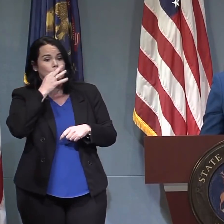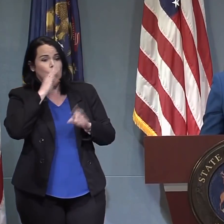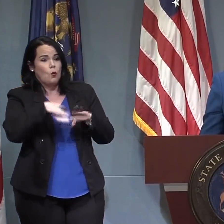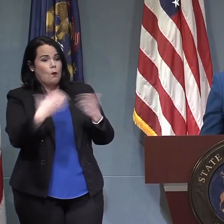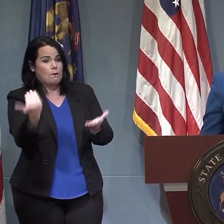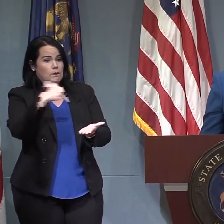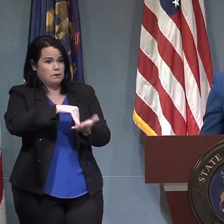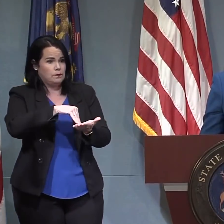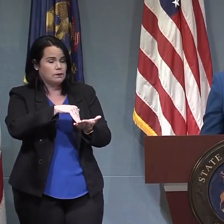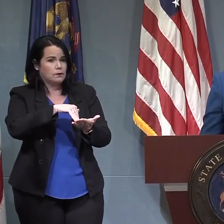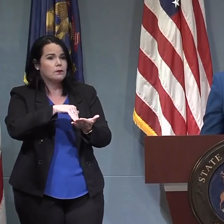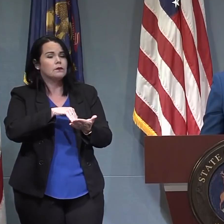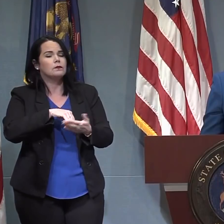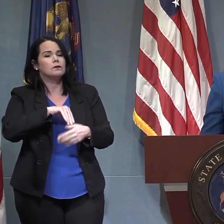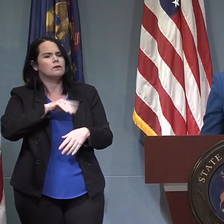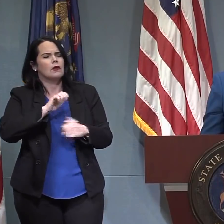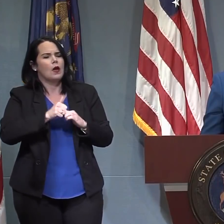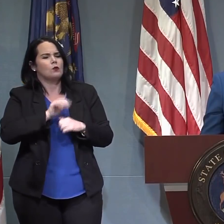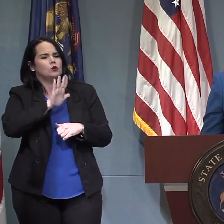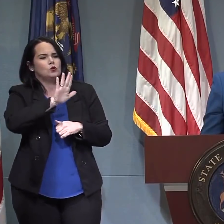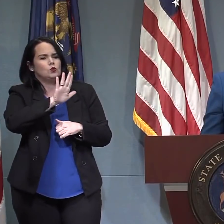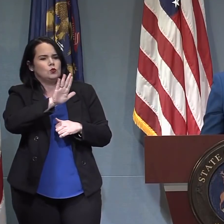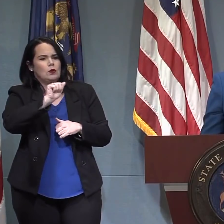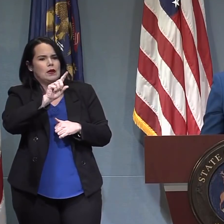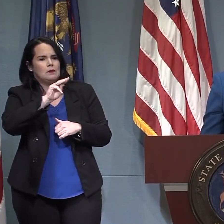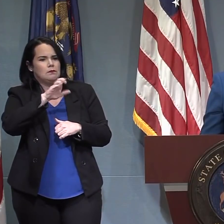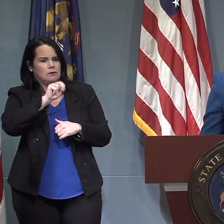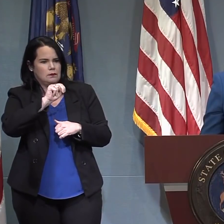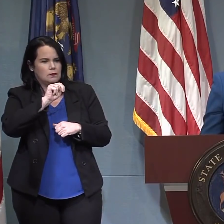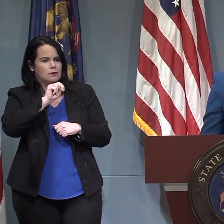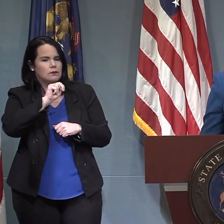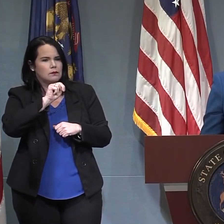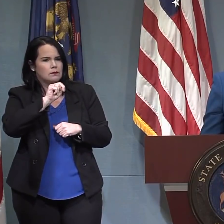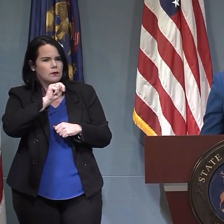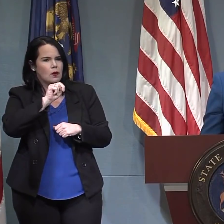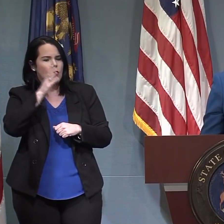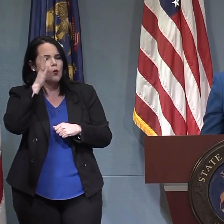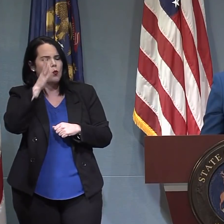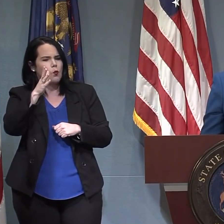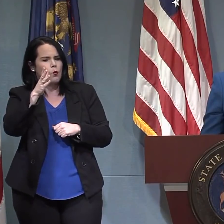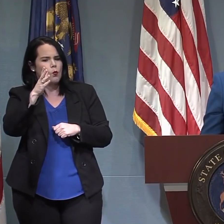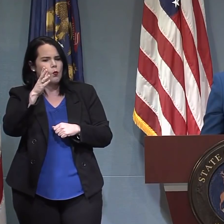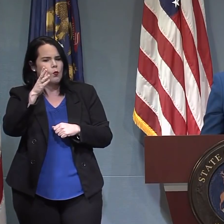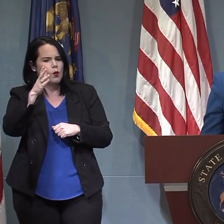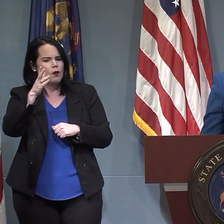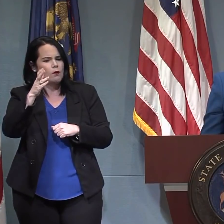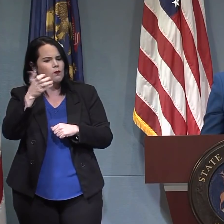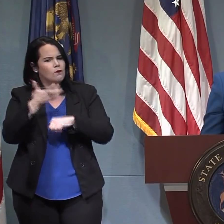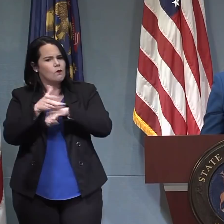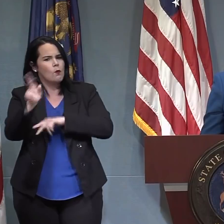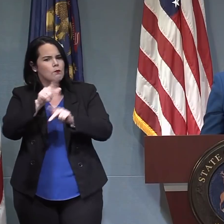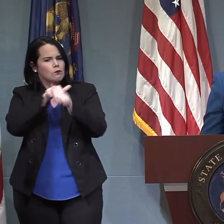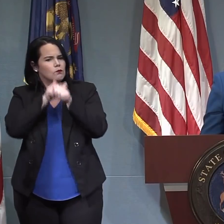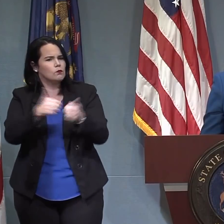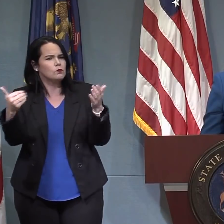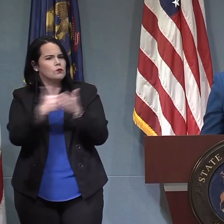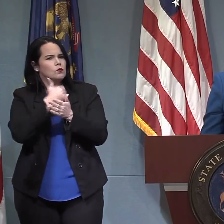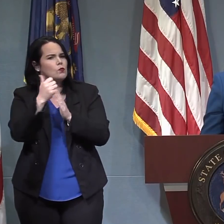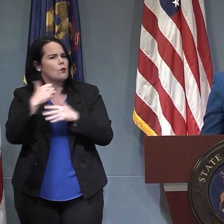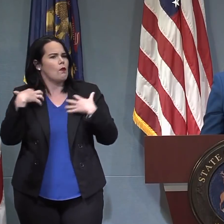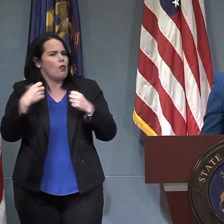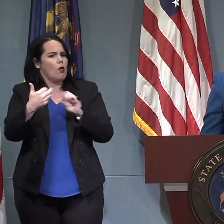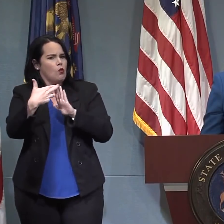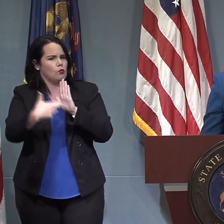does your administration plan to enforce new health measures that keep the social distancing and